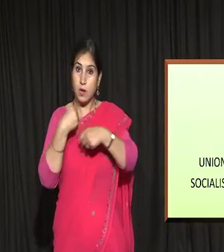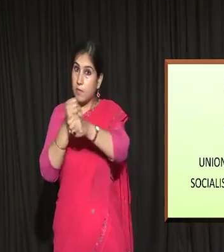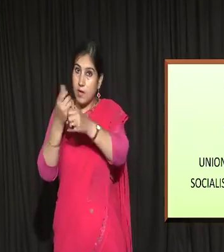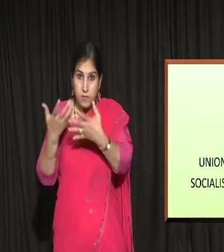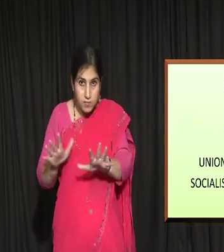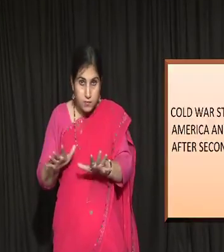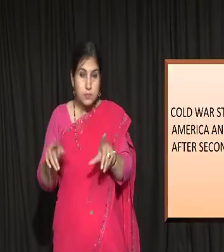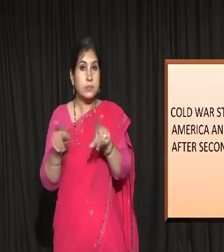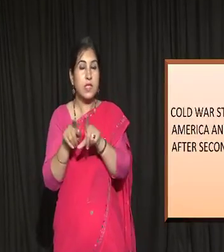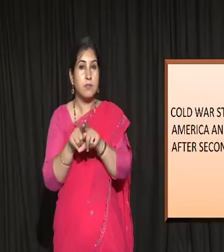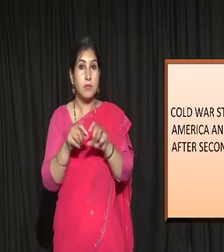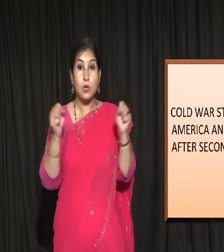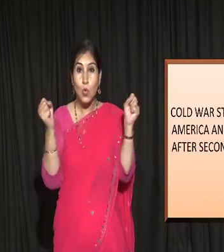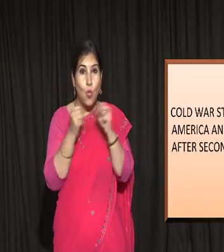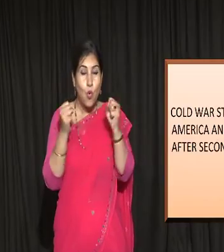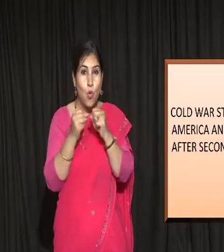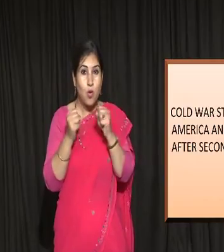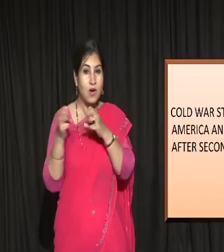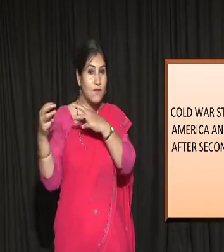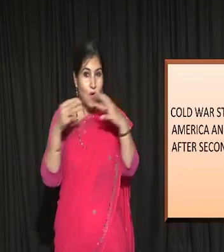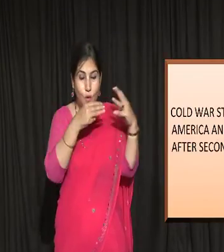and Cold War with America.